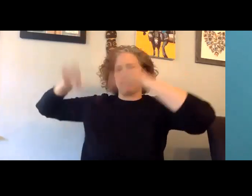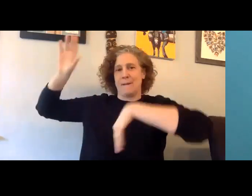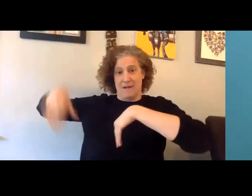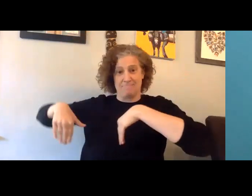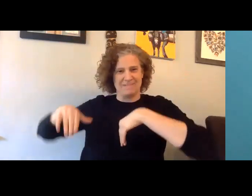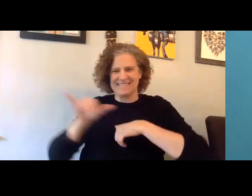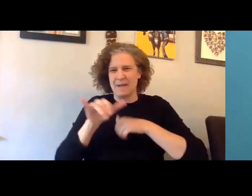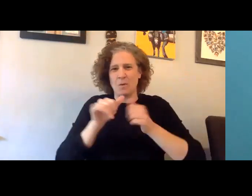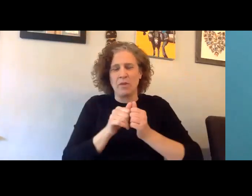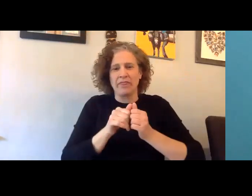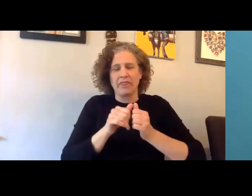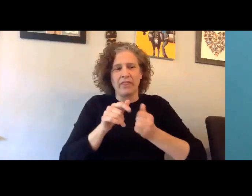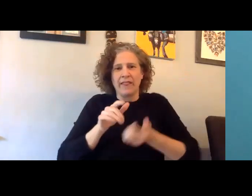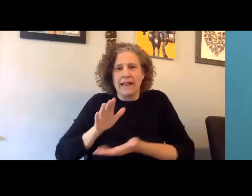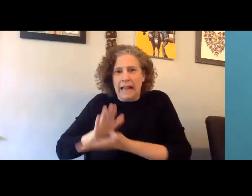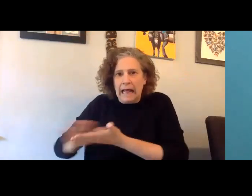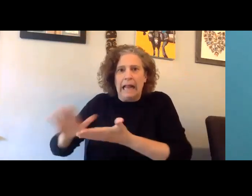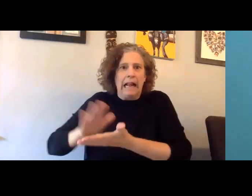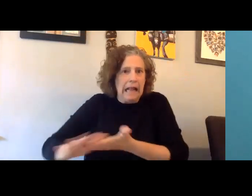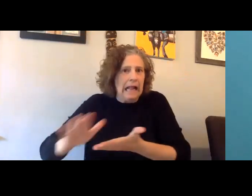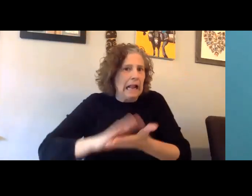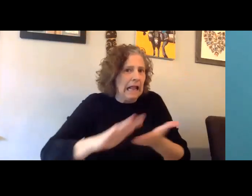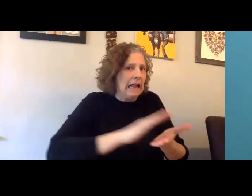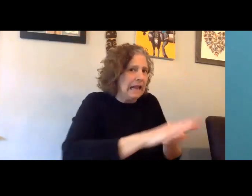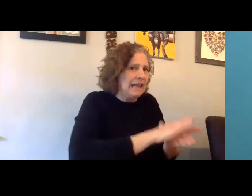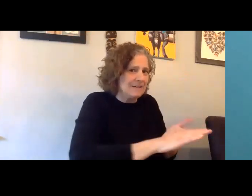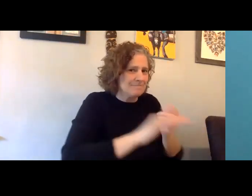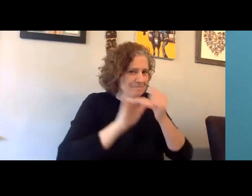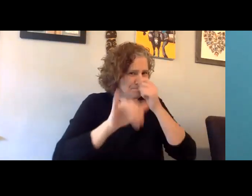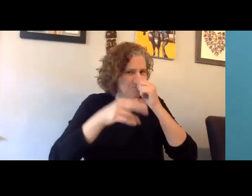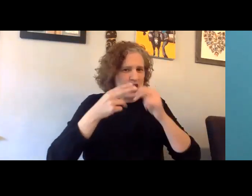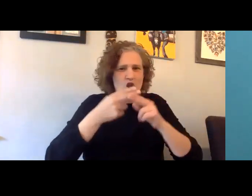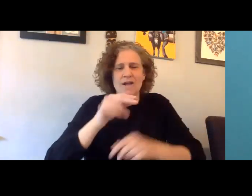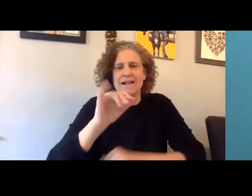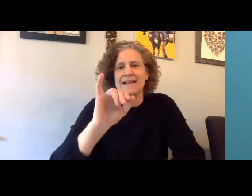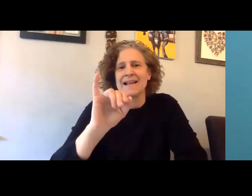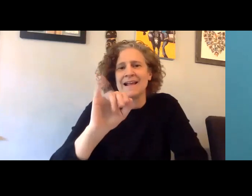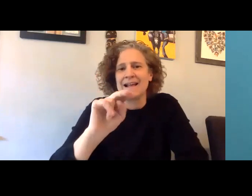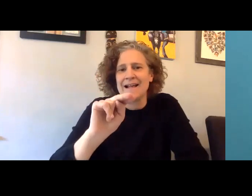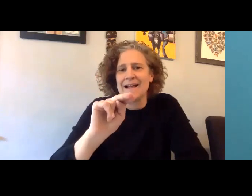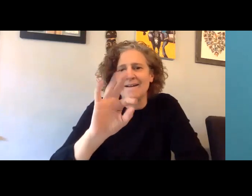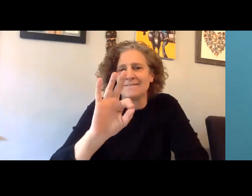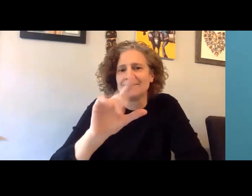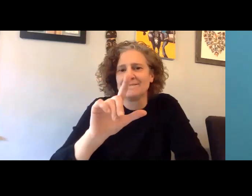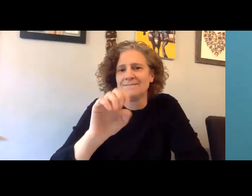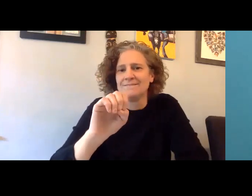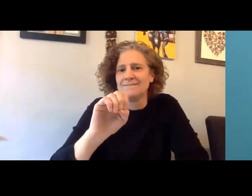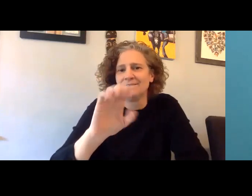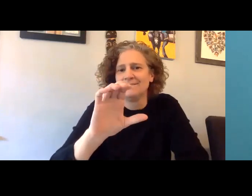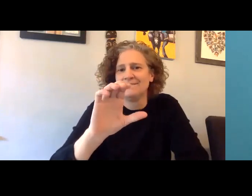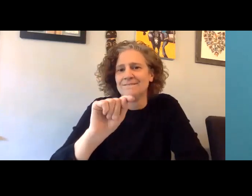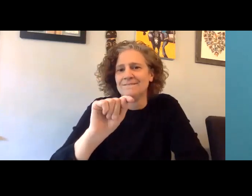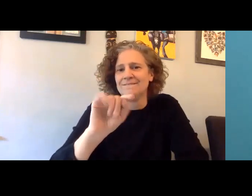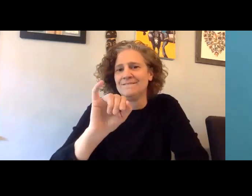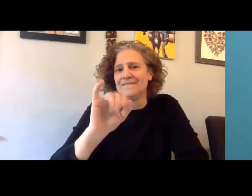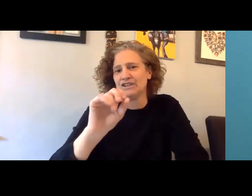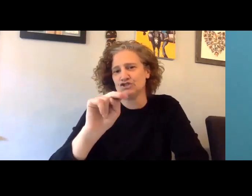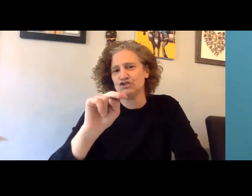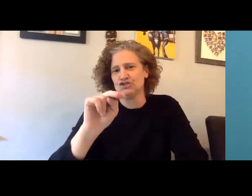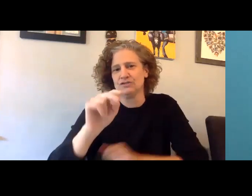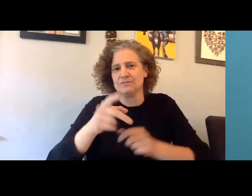job, painting like this. It's the same with cleaning when we move it around. That is called